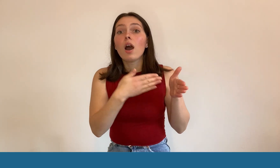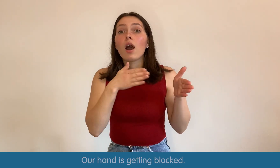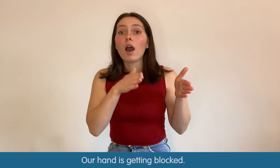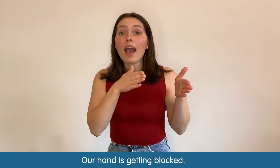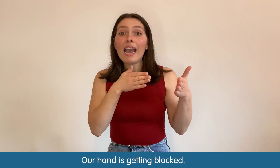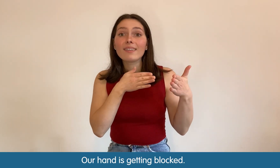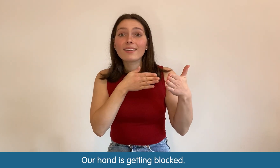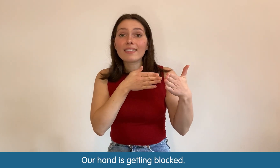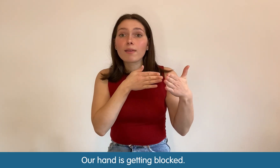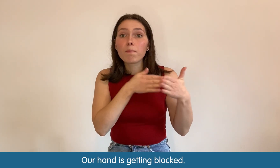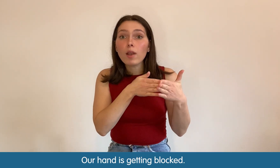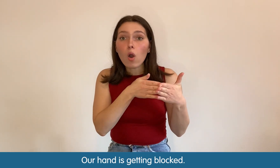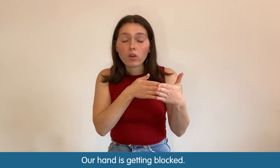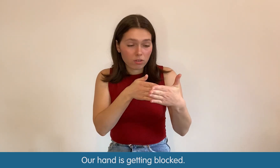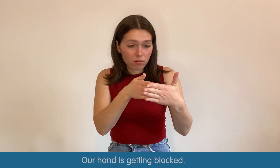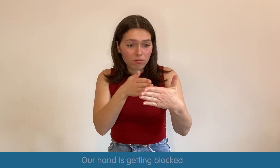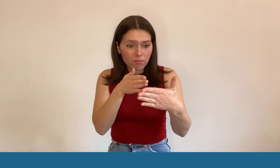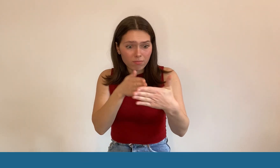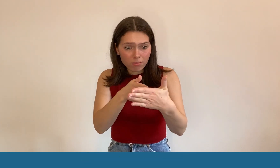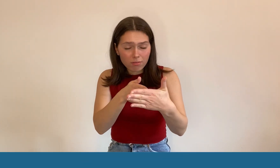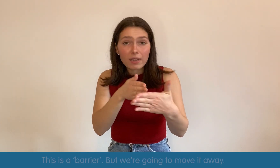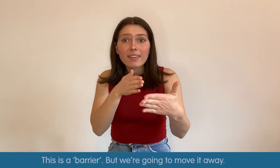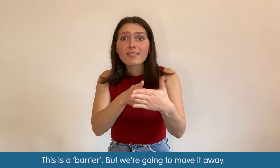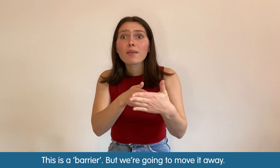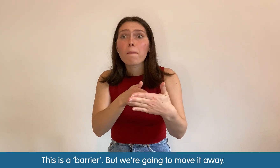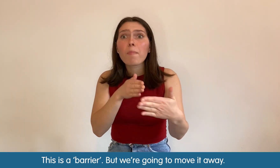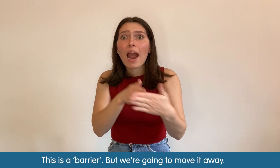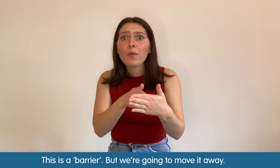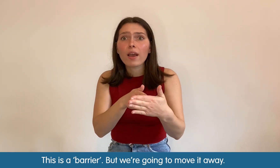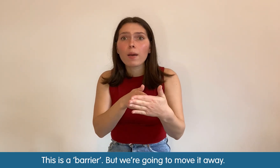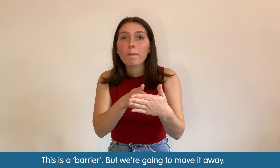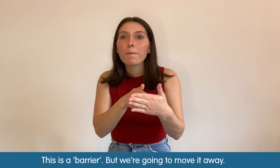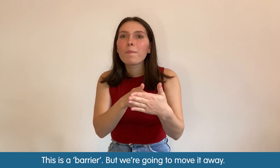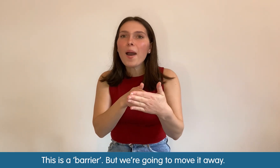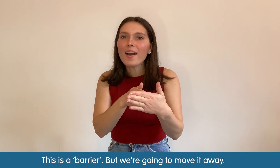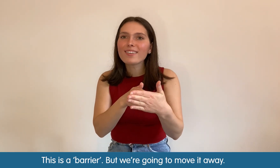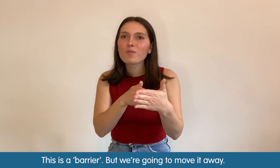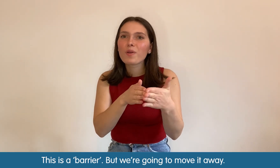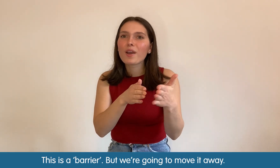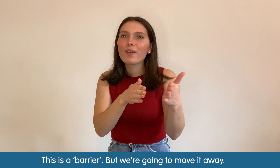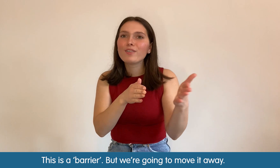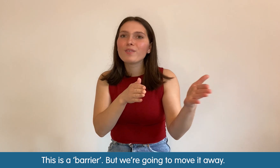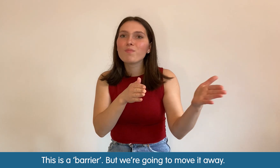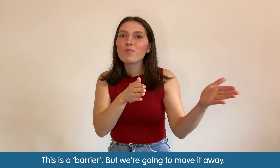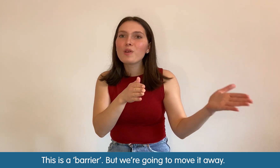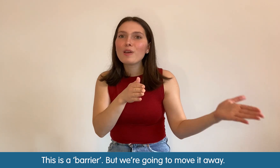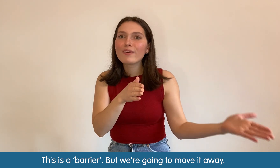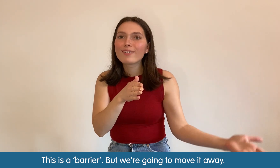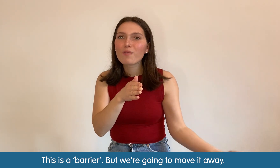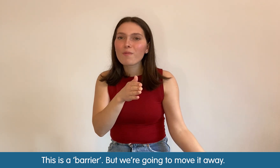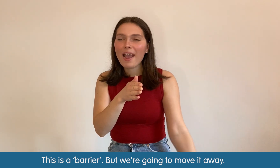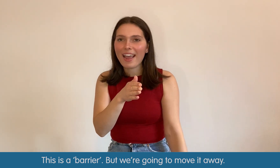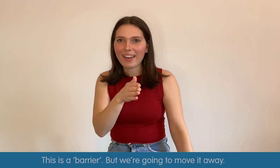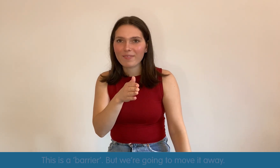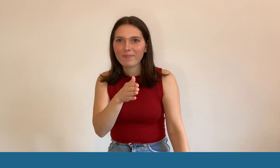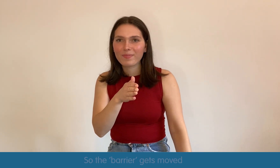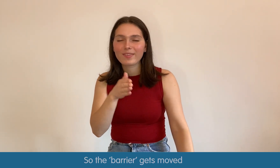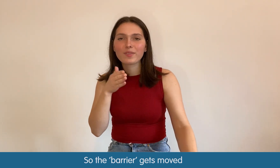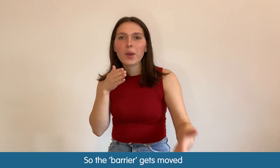our hand is getting blocked. This is a barrier, but we're going to move it away. So